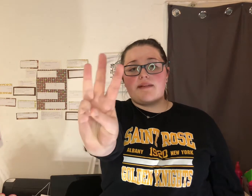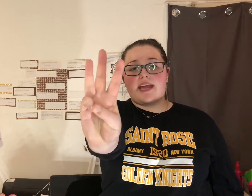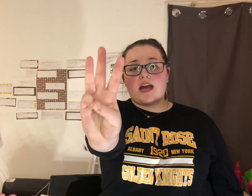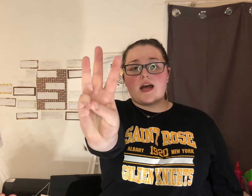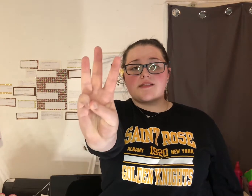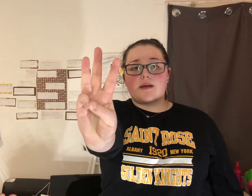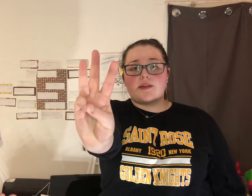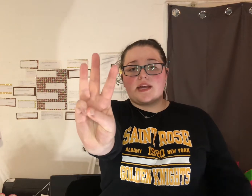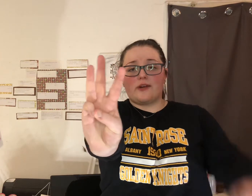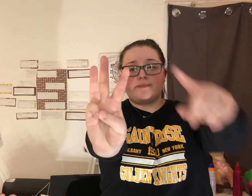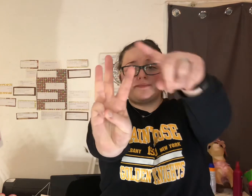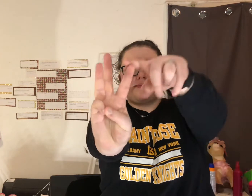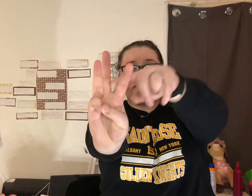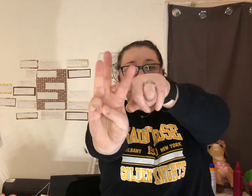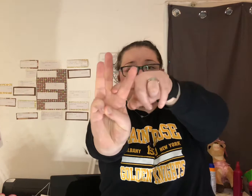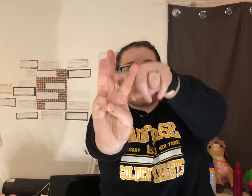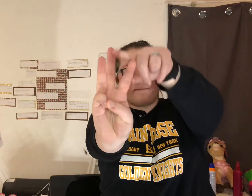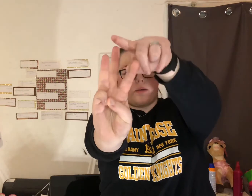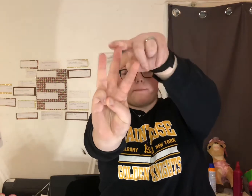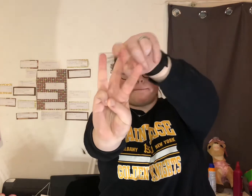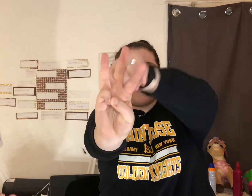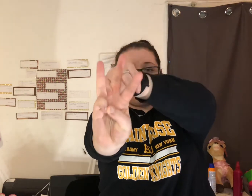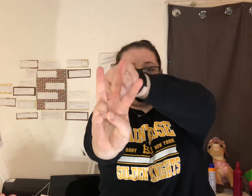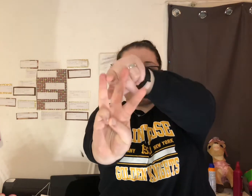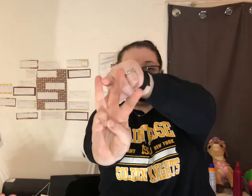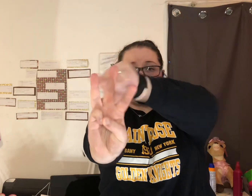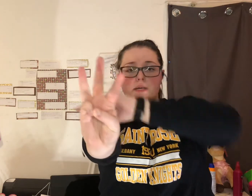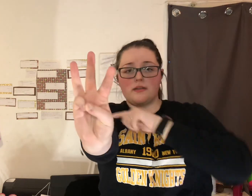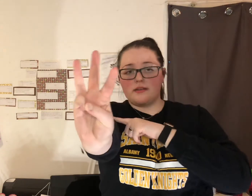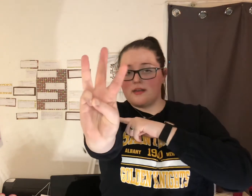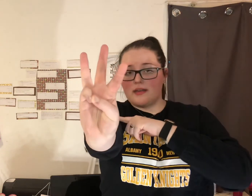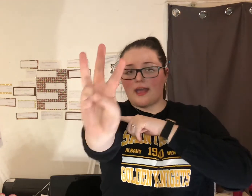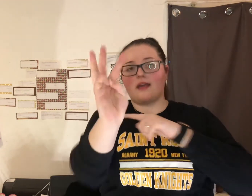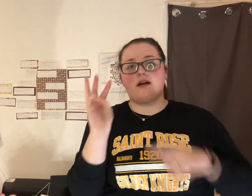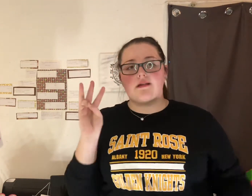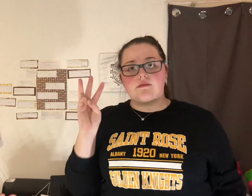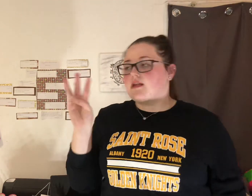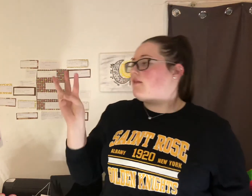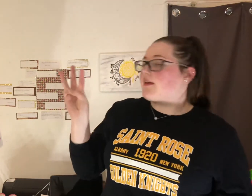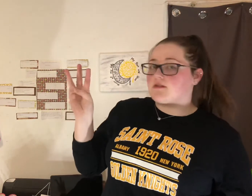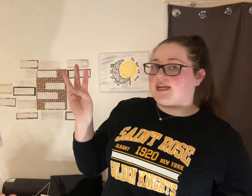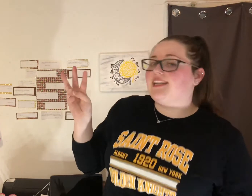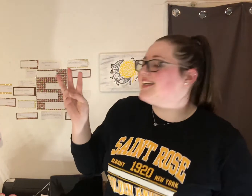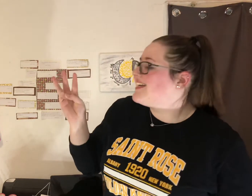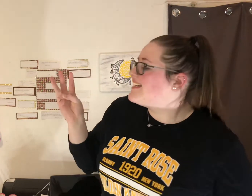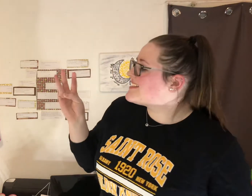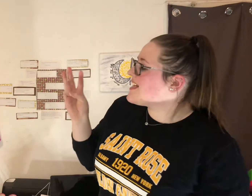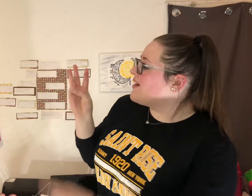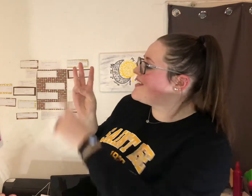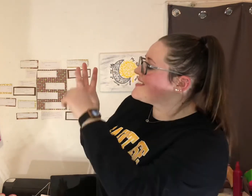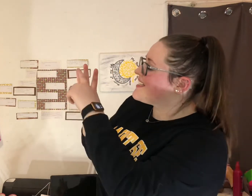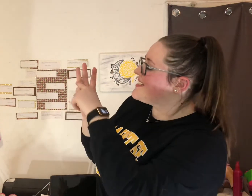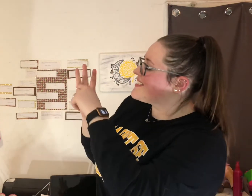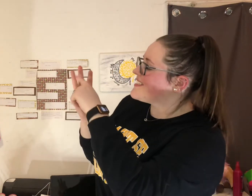a W. Boop, boop, boop. Okay? Awesome sound effects, right? So this is